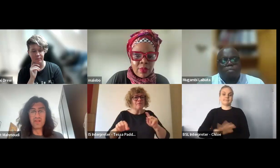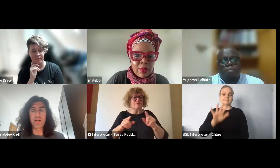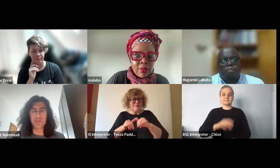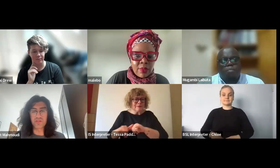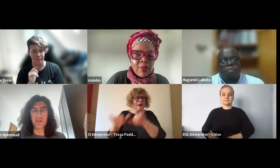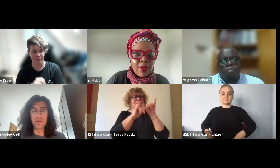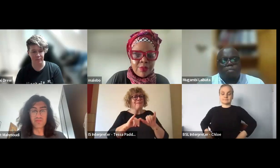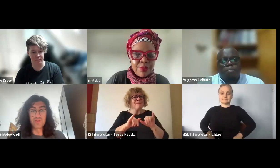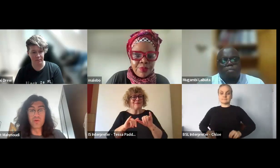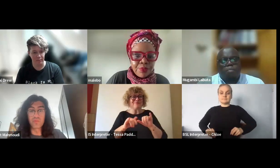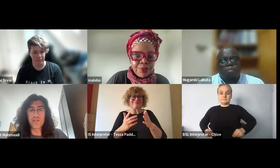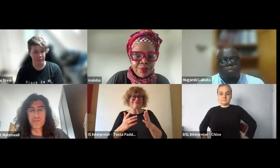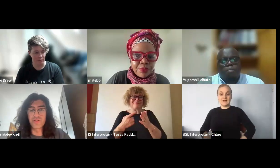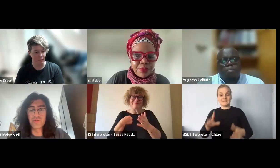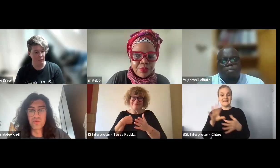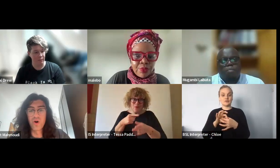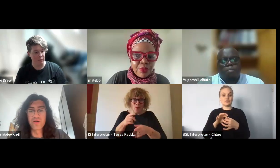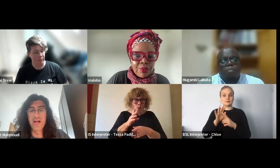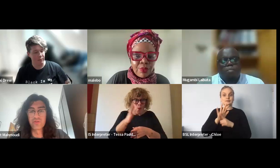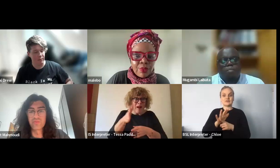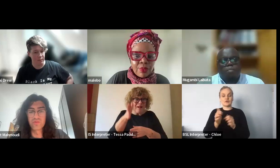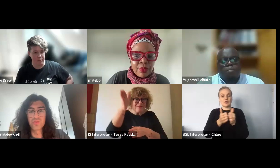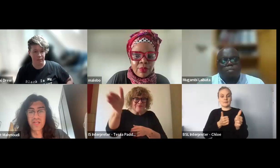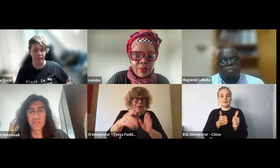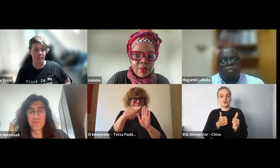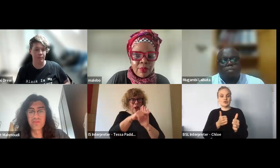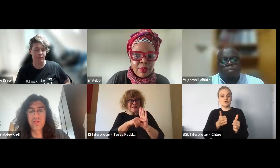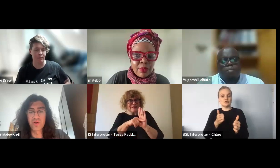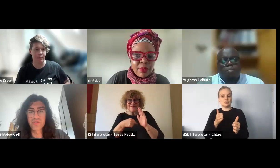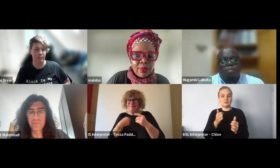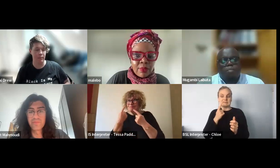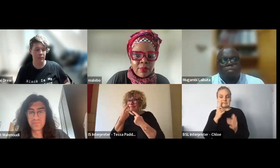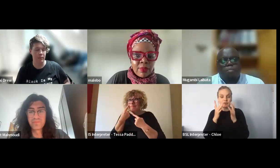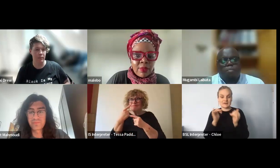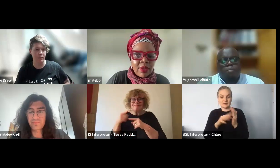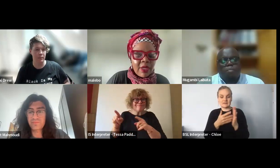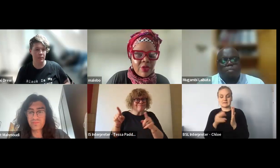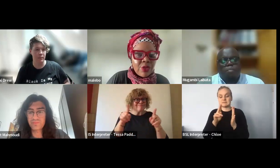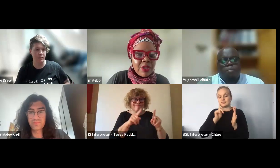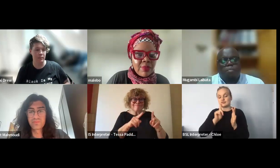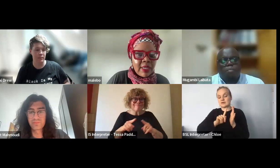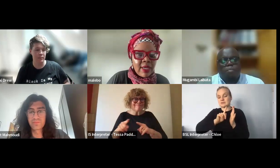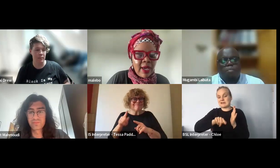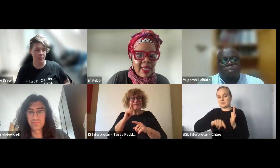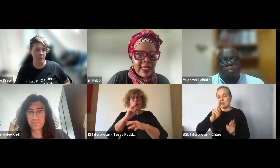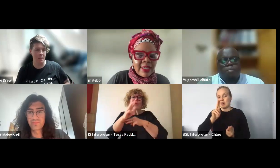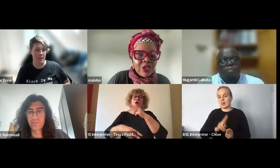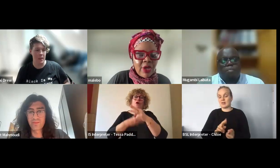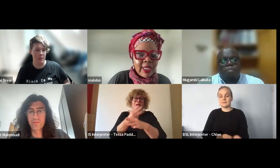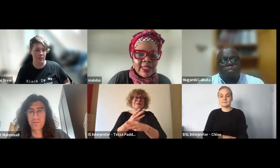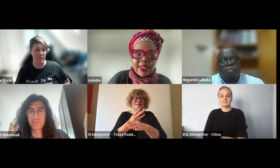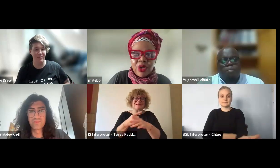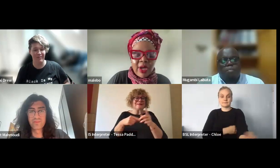the pressures corporations to water down those regulatory frameworks. Thank you so much, Matt.